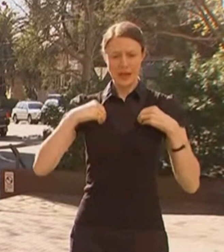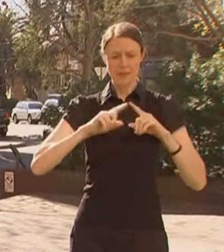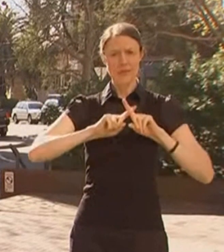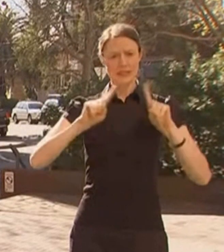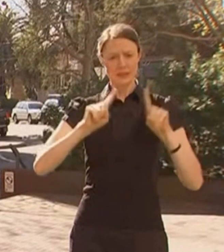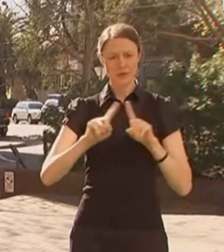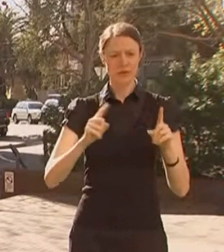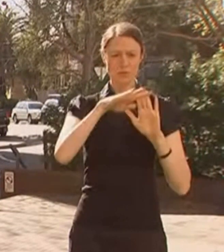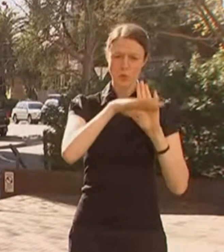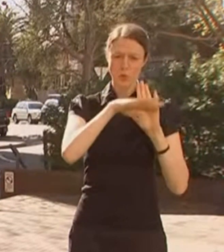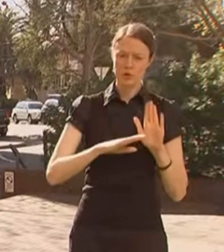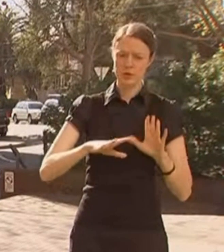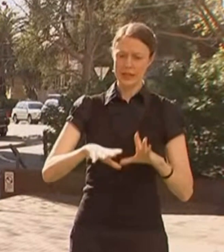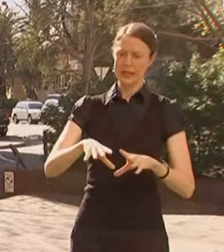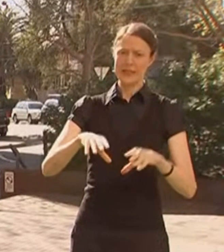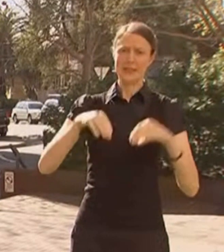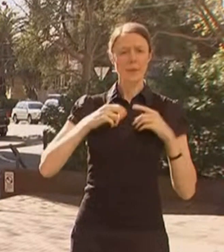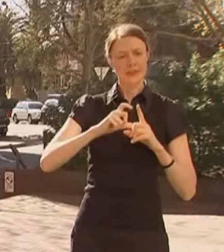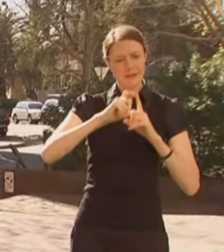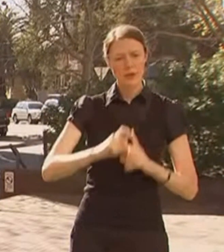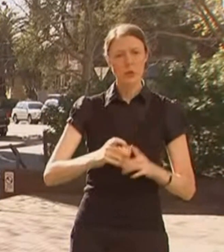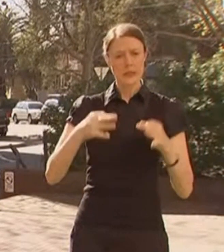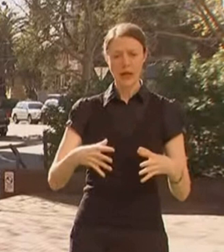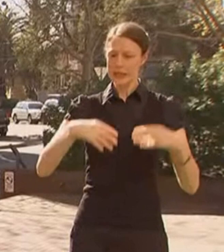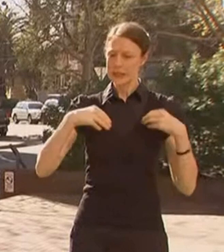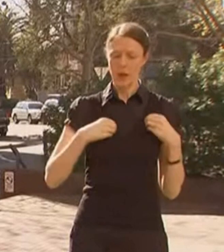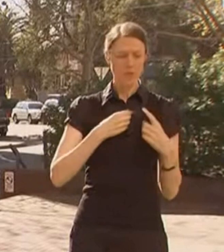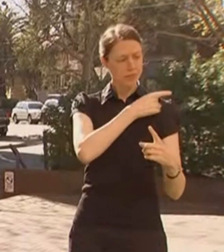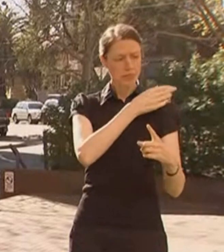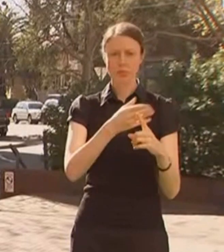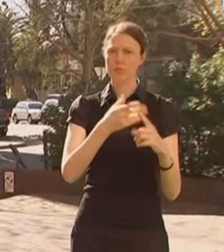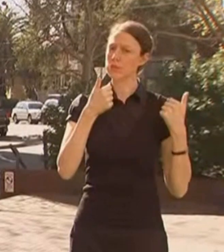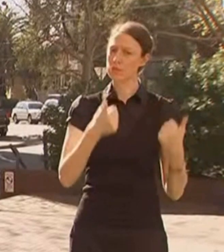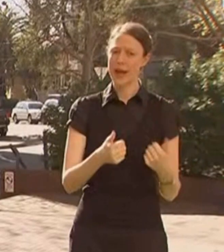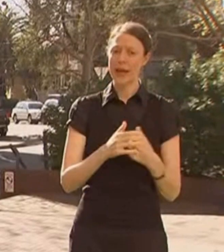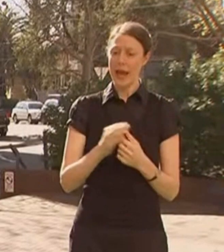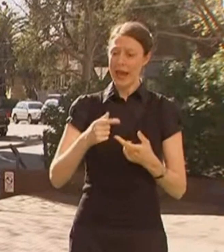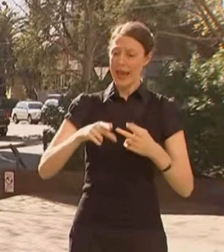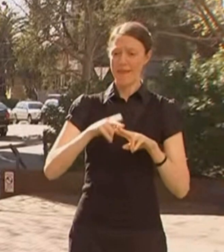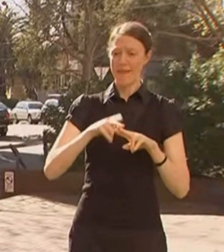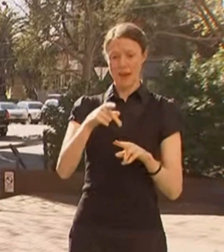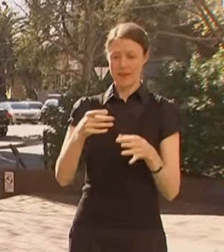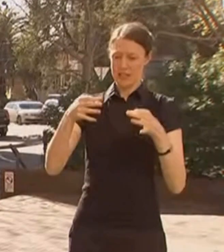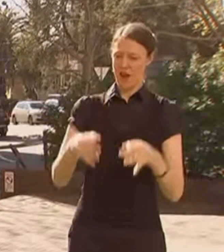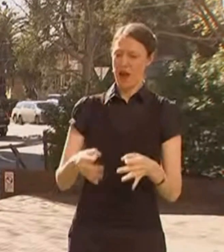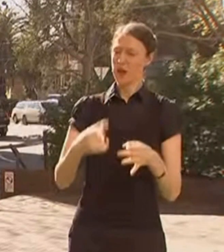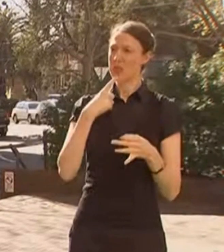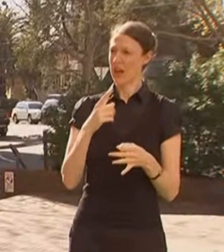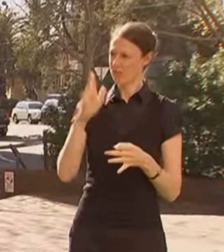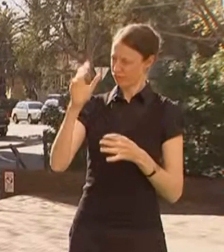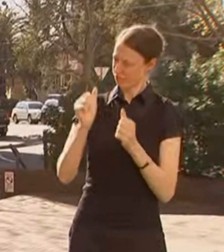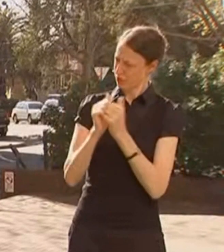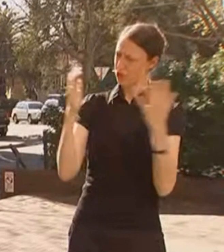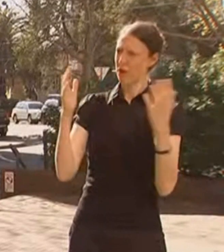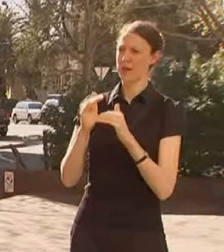anybody. All of us, as I said, have made enormous sacrifices. And if people had